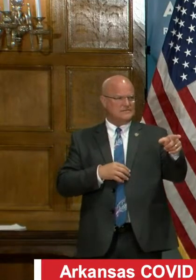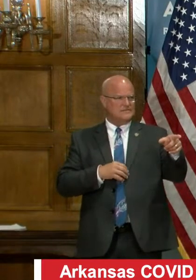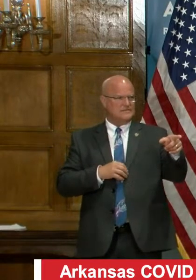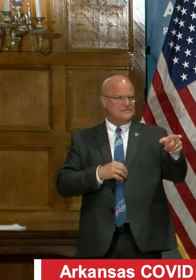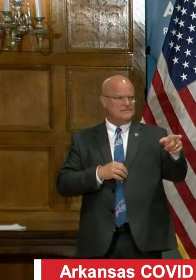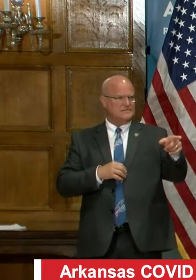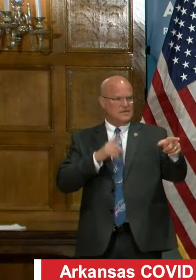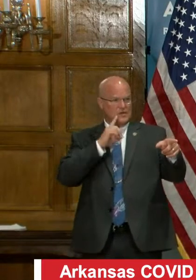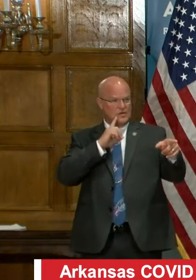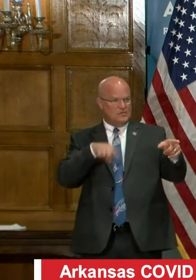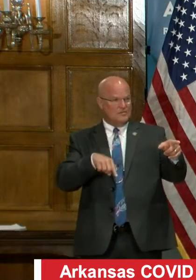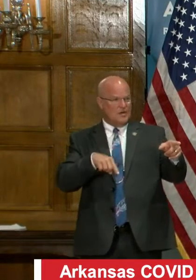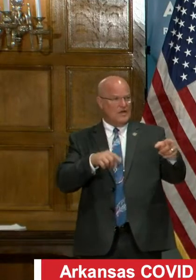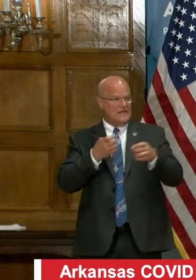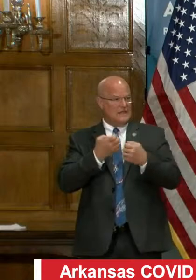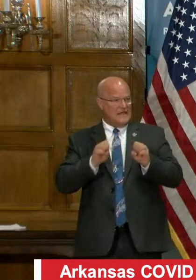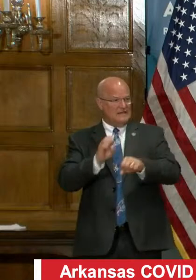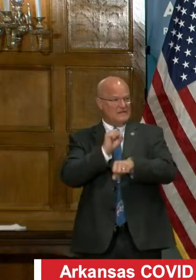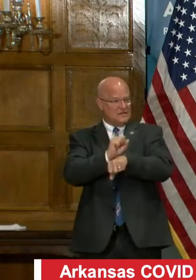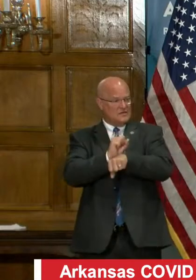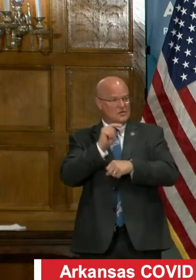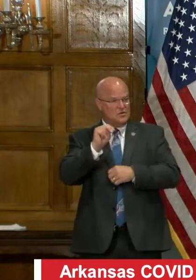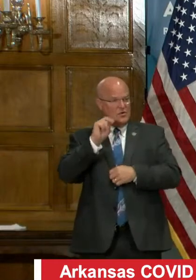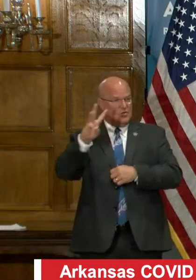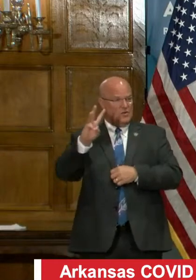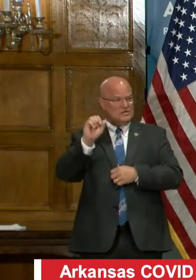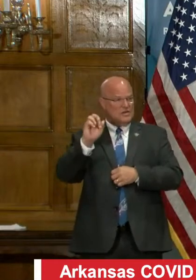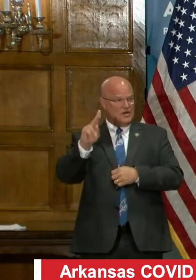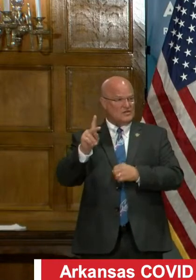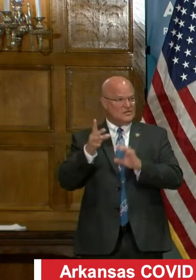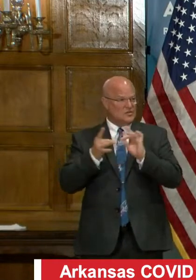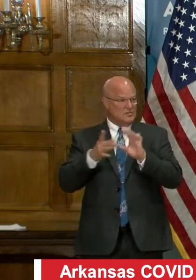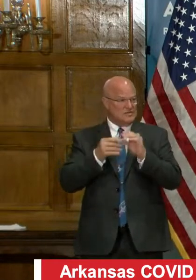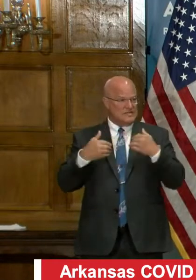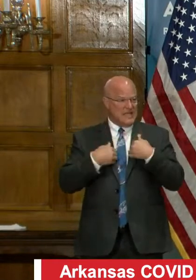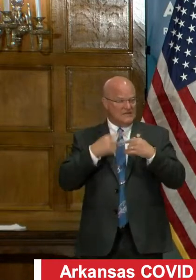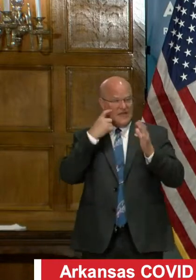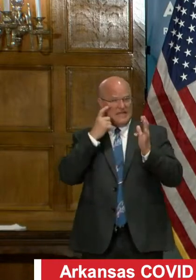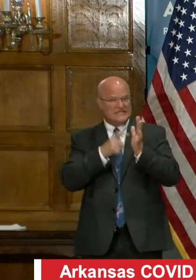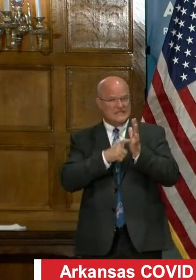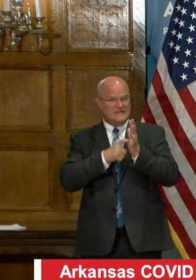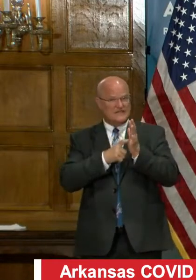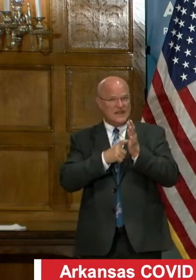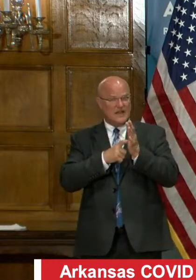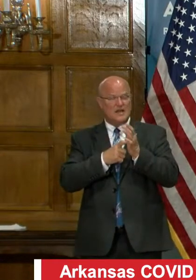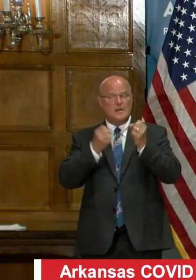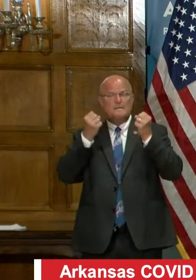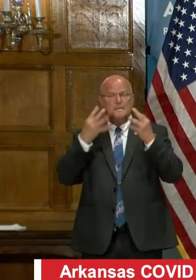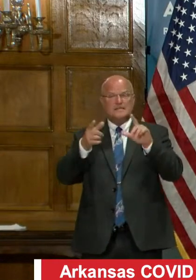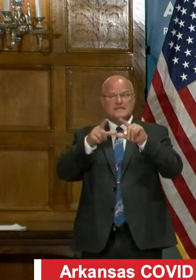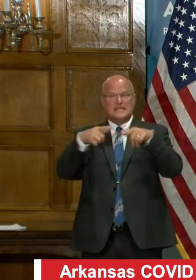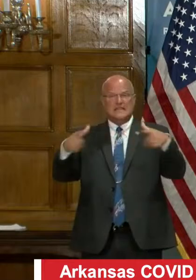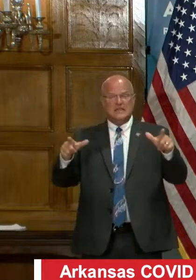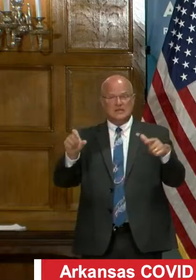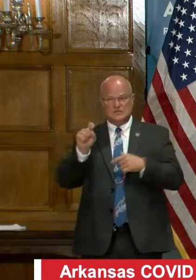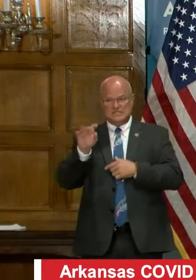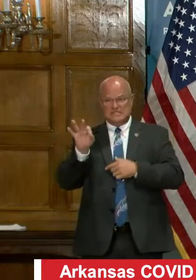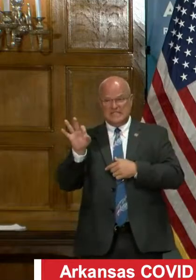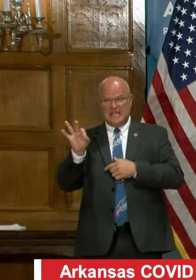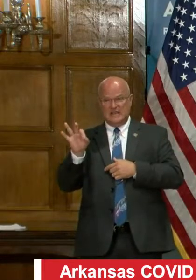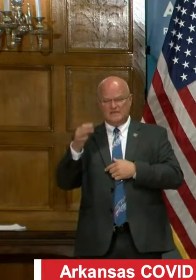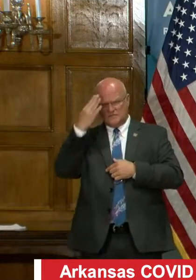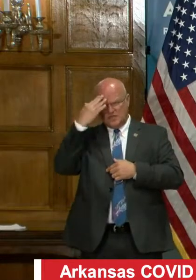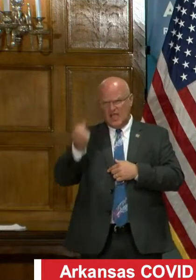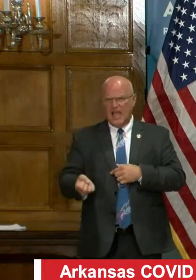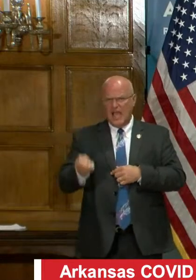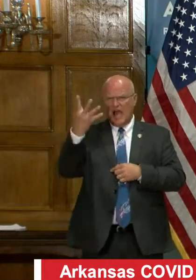In your response to the efforts in Northwest Arkansas, you guys mentioned identifying multilingual staff. Do you guys have a number on how many